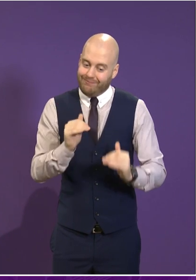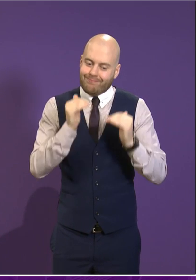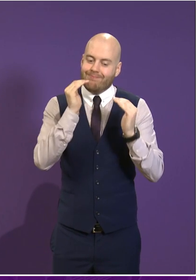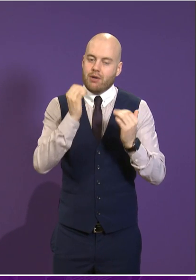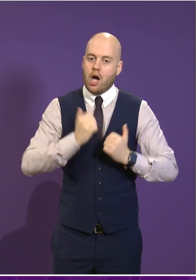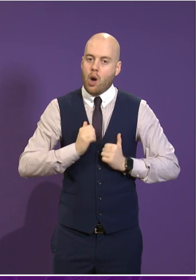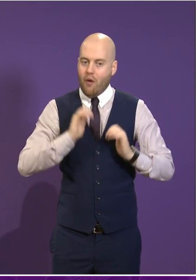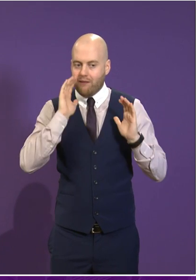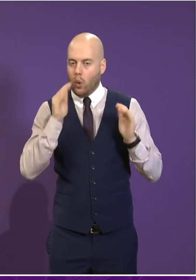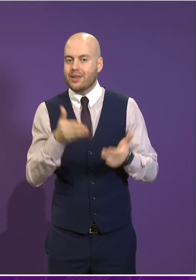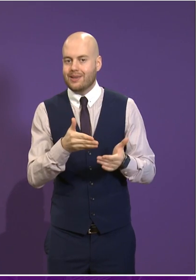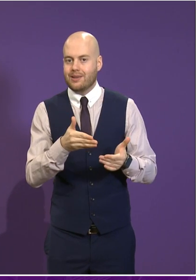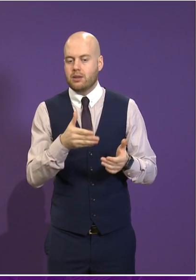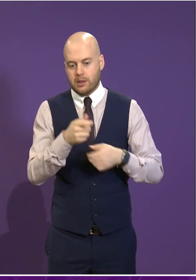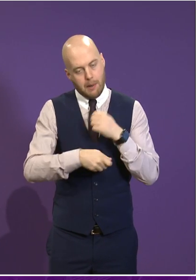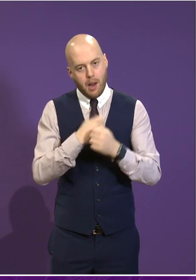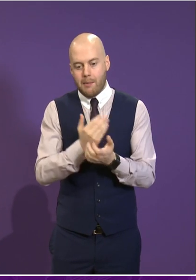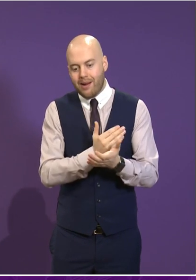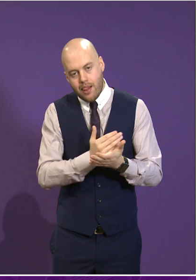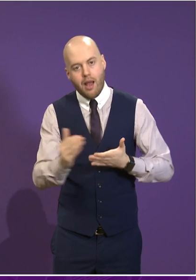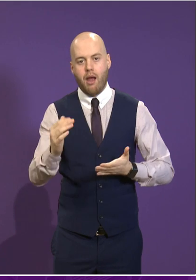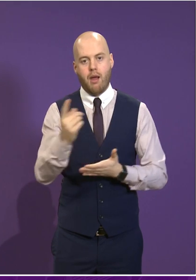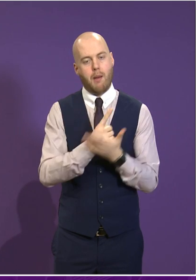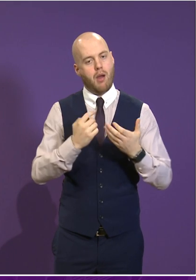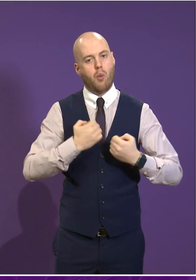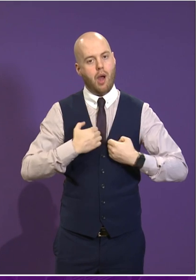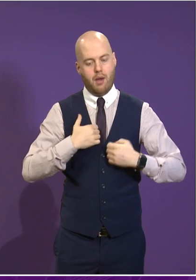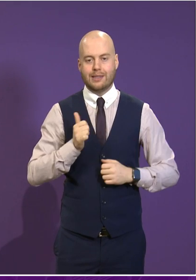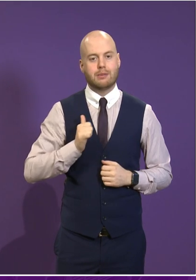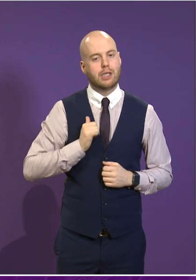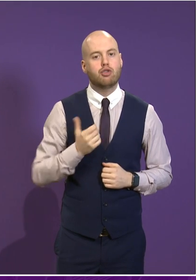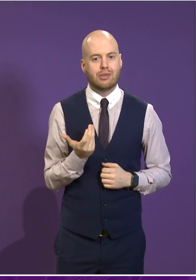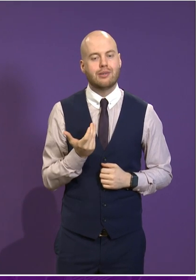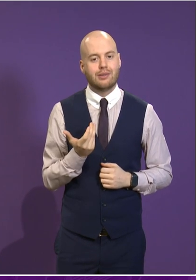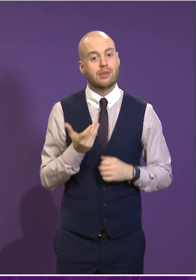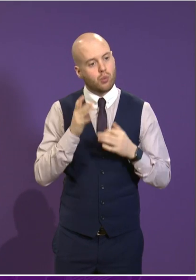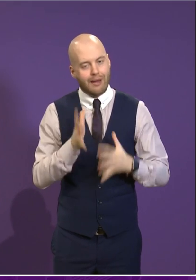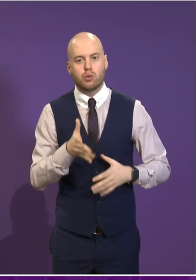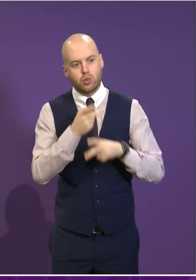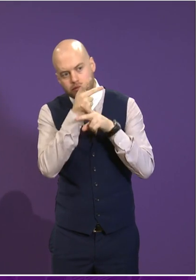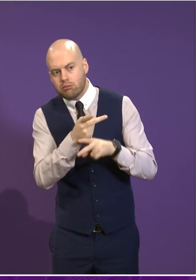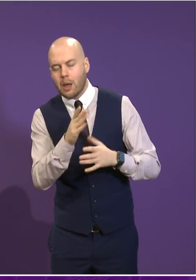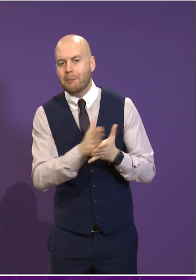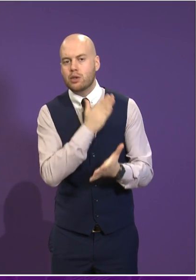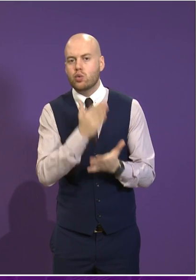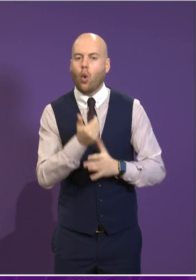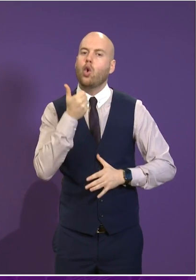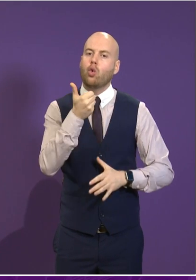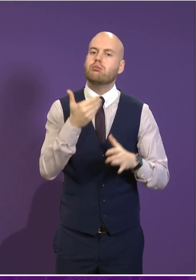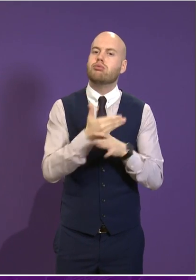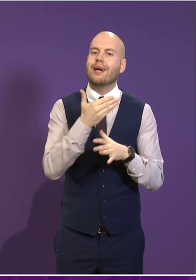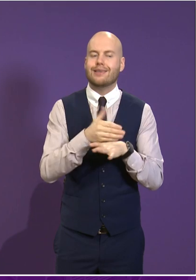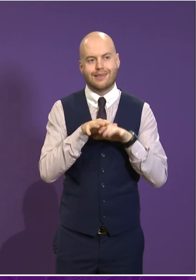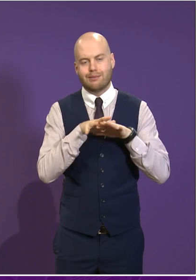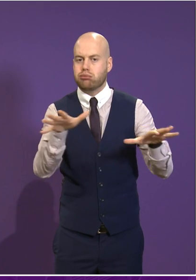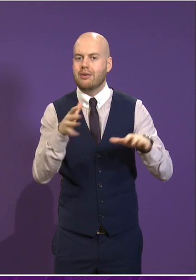so that we are clearer about expectations and about making sure that the good practice is happening more in a more widespread way. But I